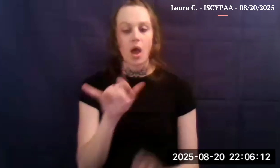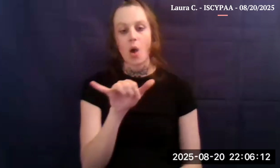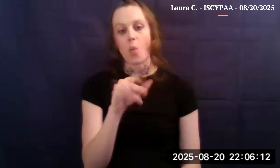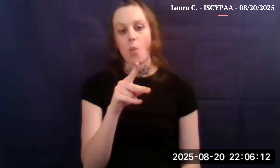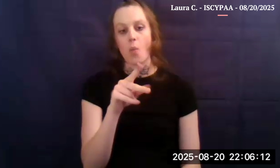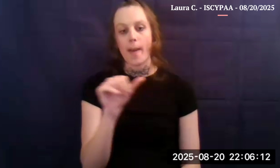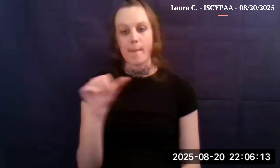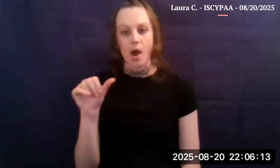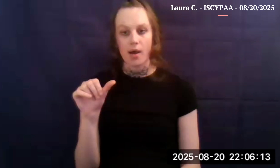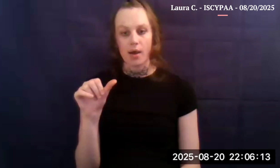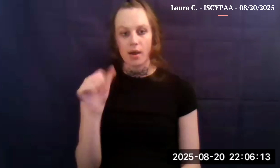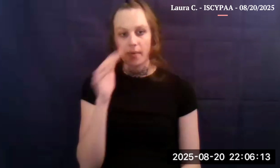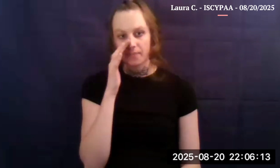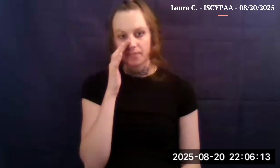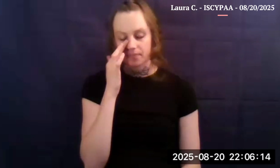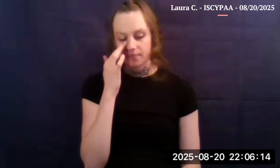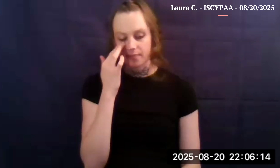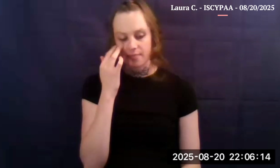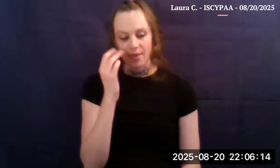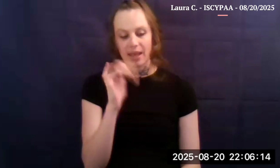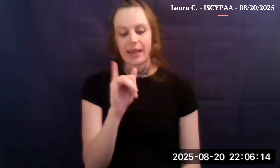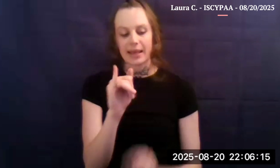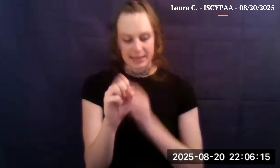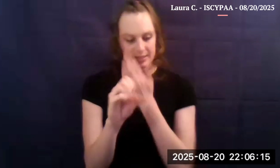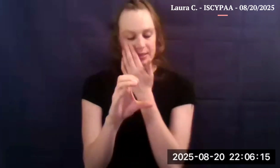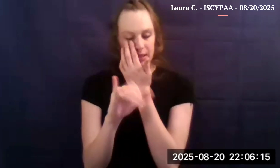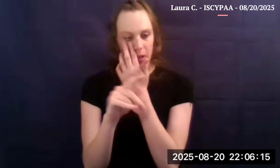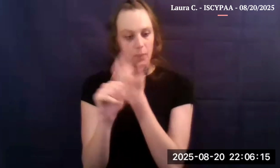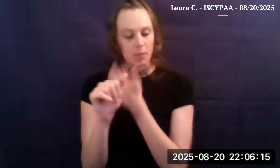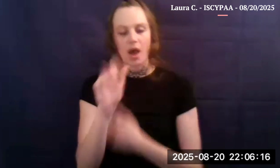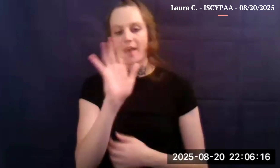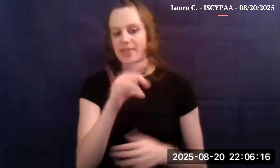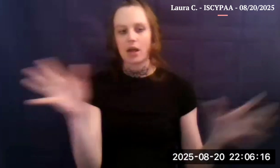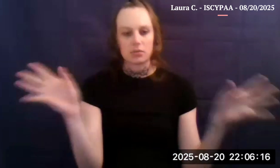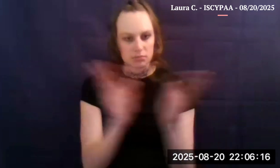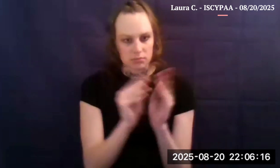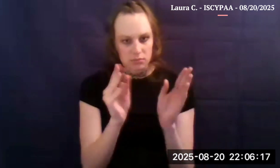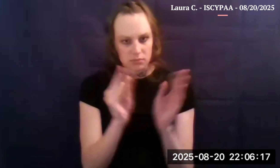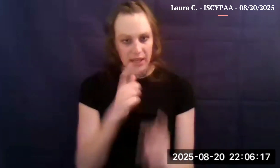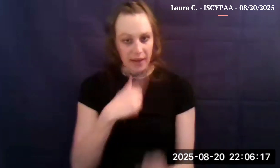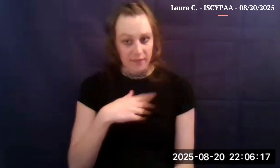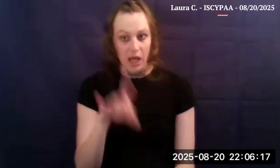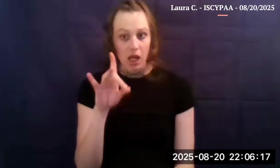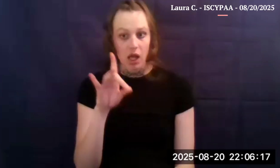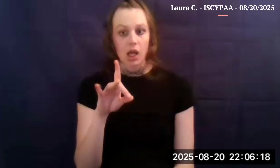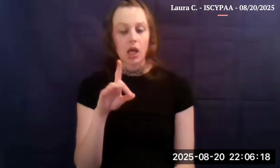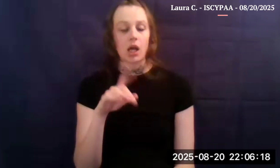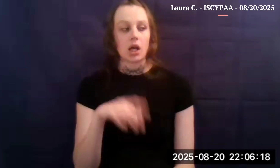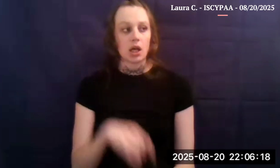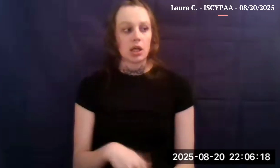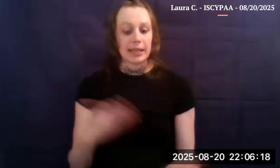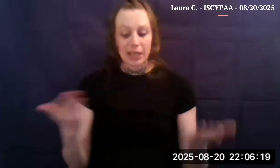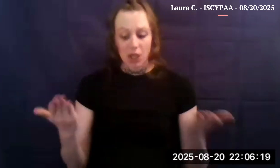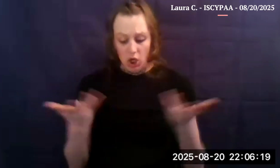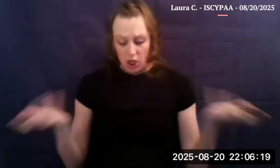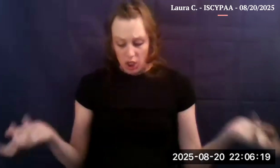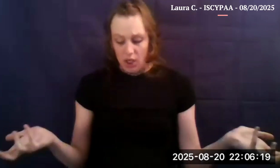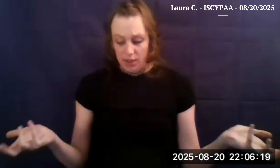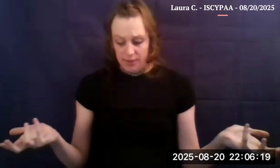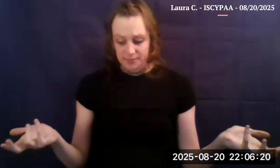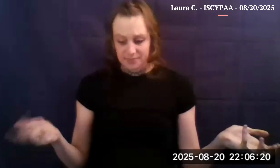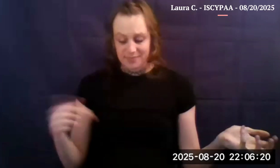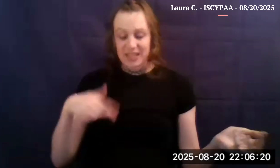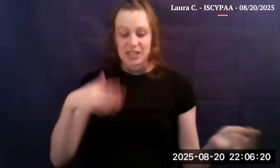YPAA and being at ISCYPAA and this YPAA community that I found, this is like the piece